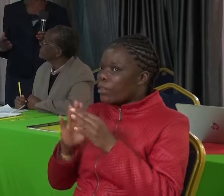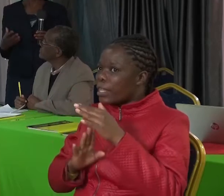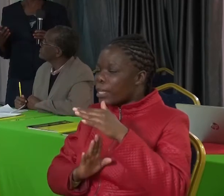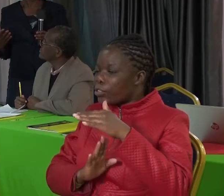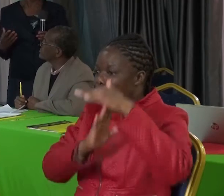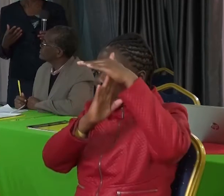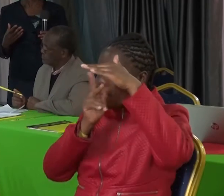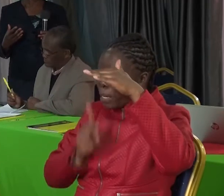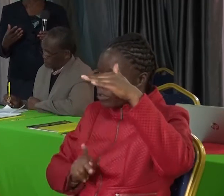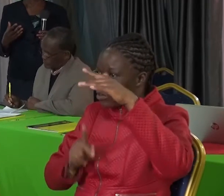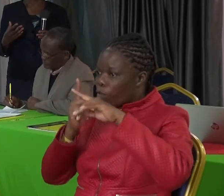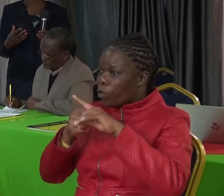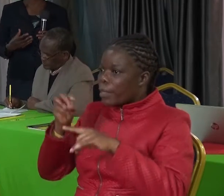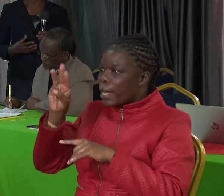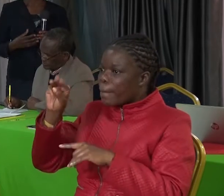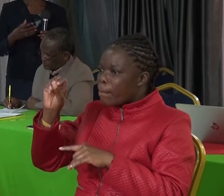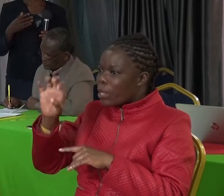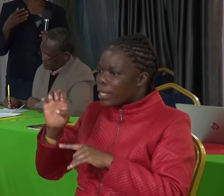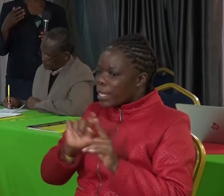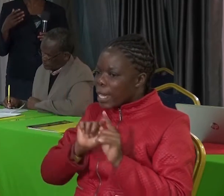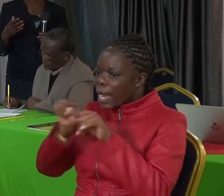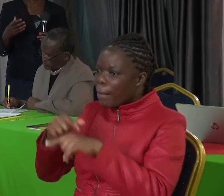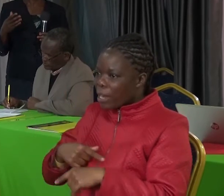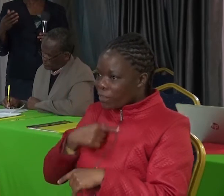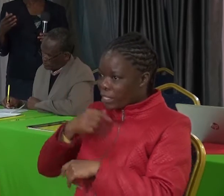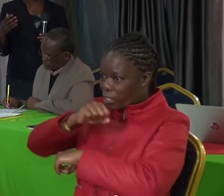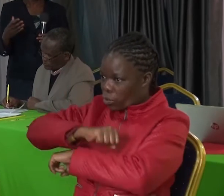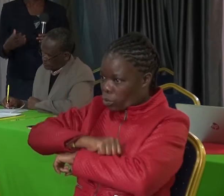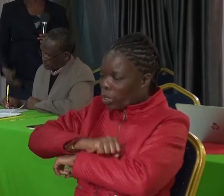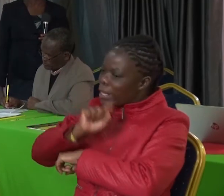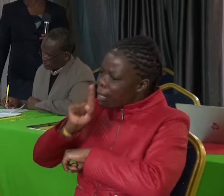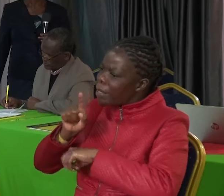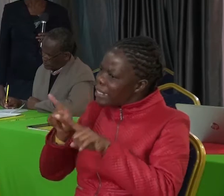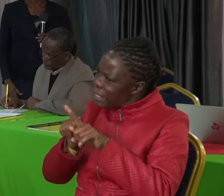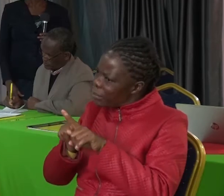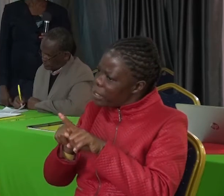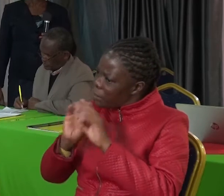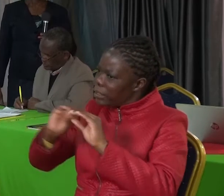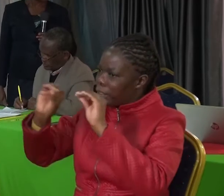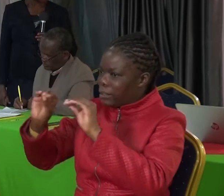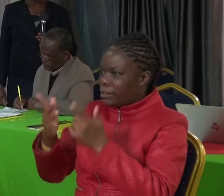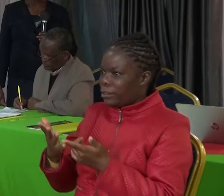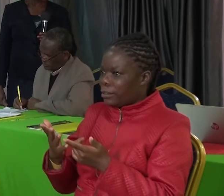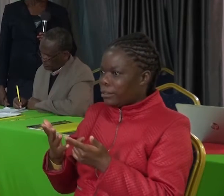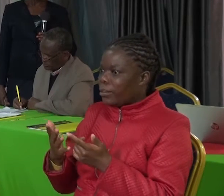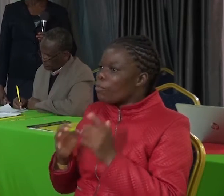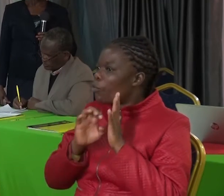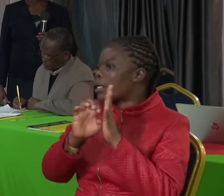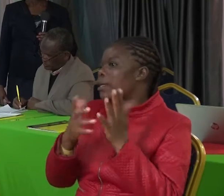from the Ministry of Education visited a school, they should also teach also. Do it by